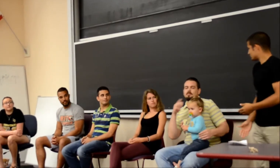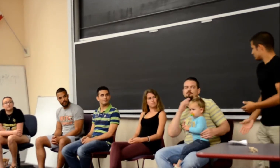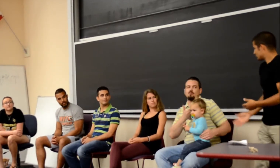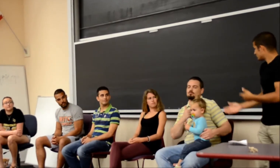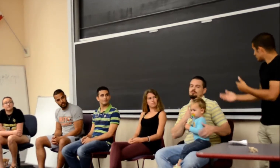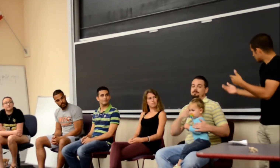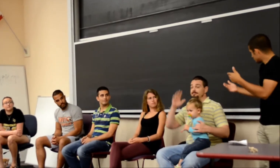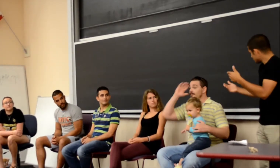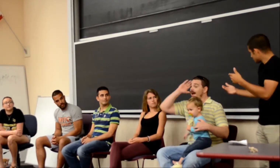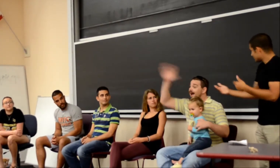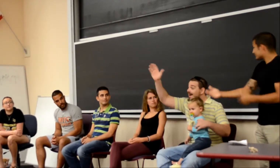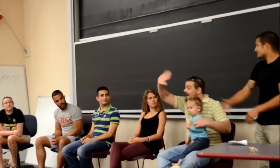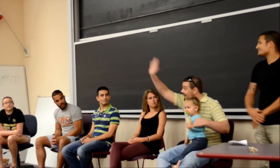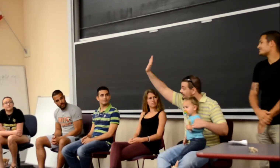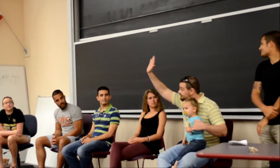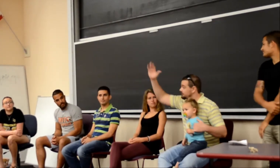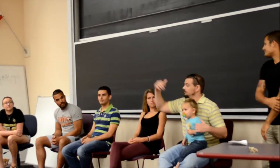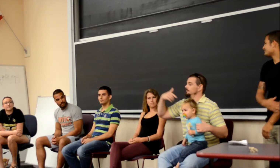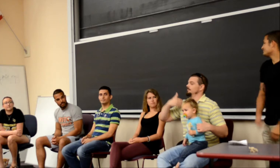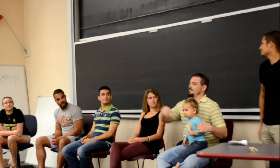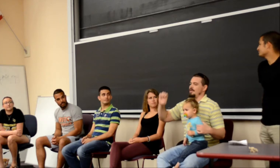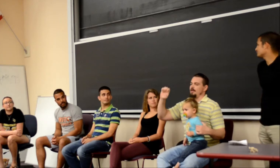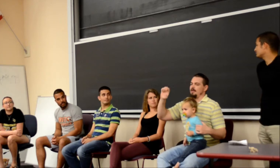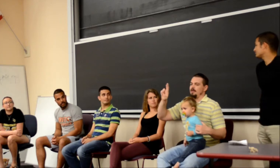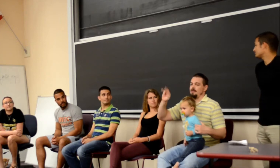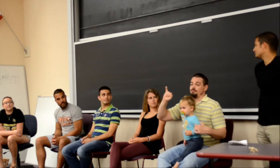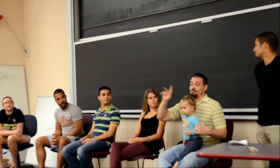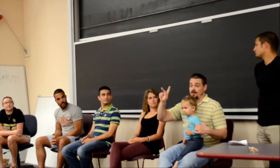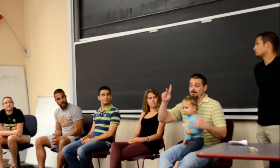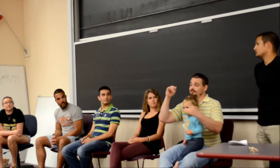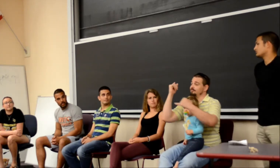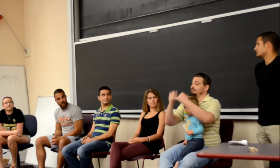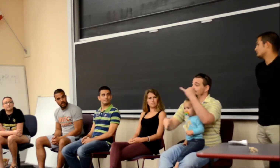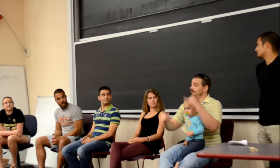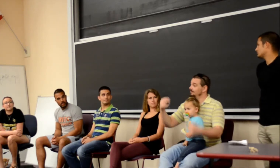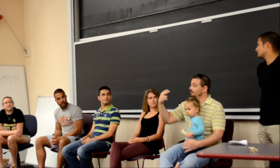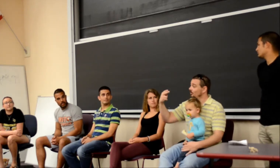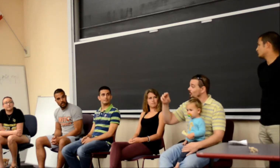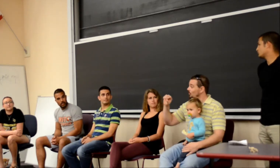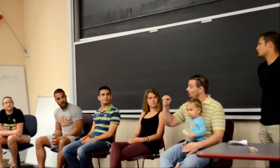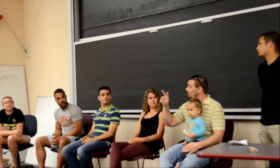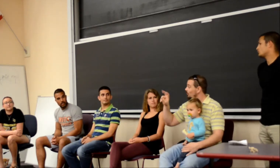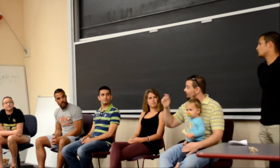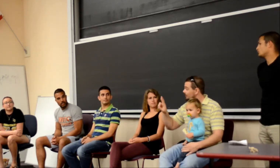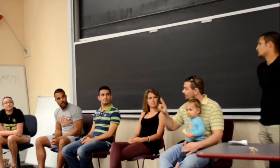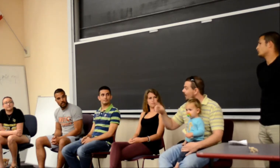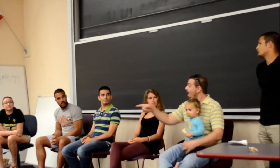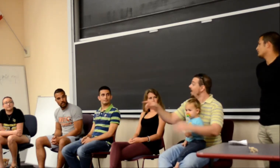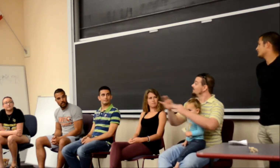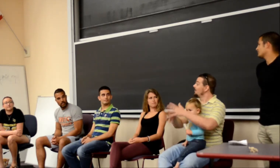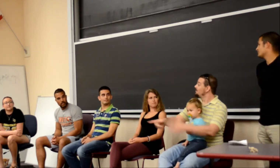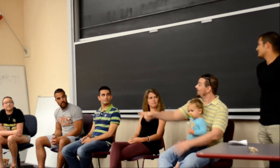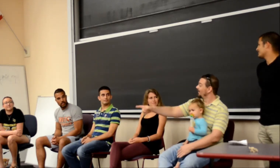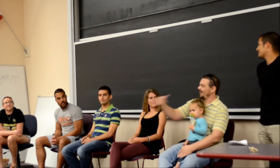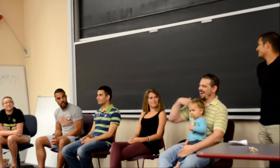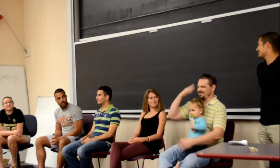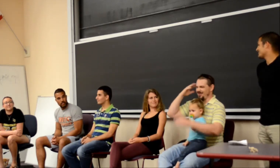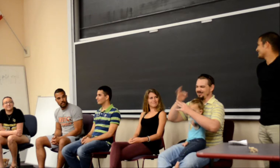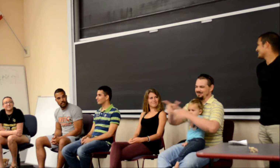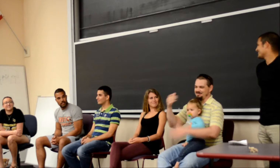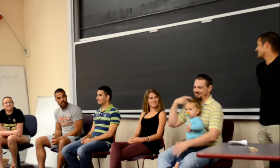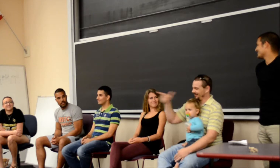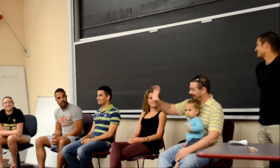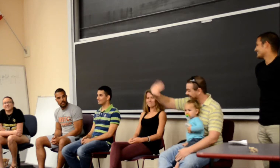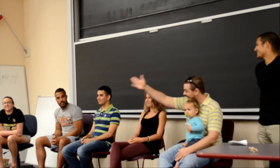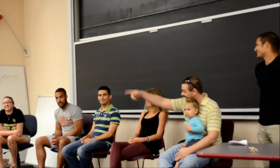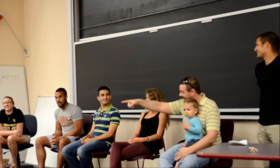I'll let him introduce himself first. Hi, my name is Eric Hoover.